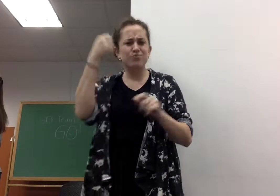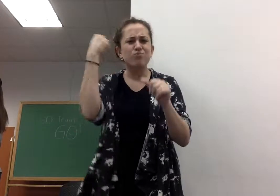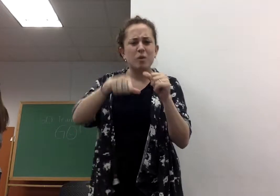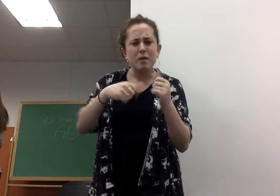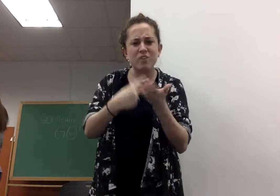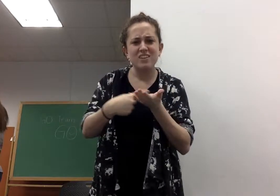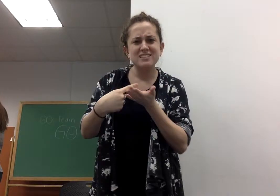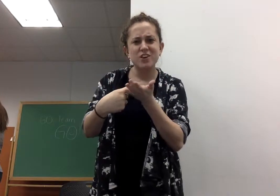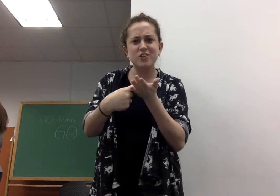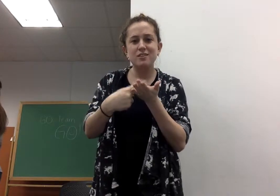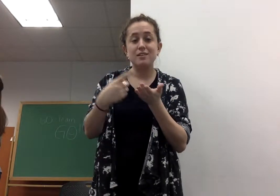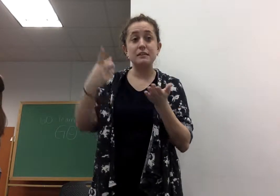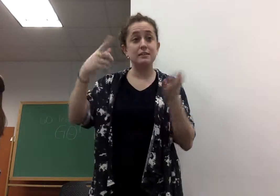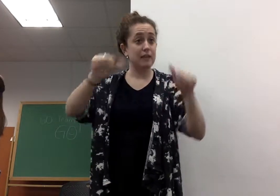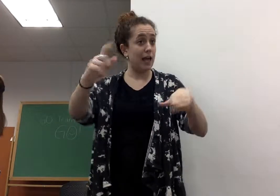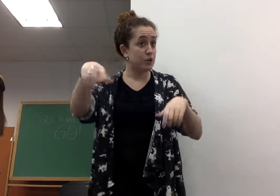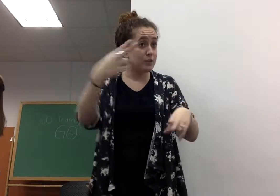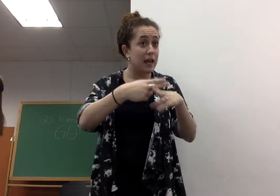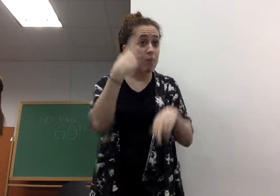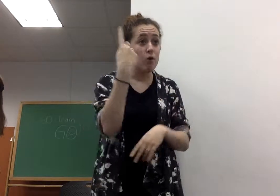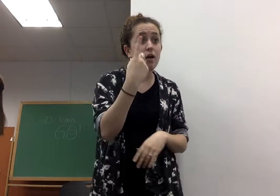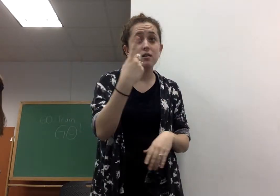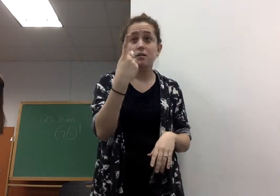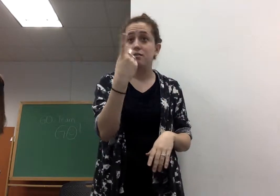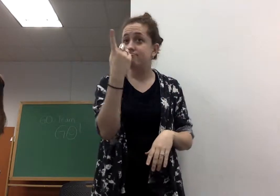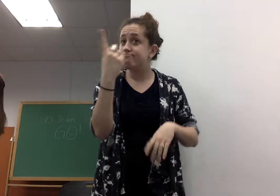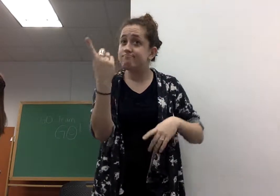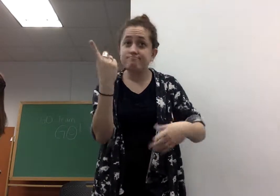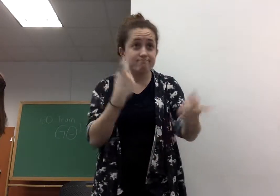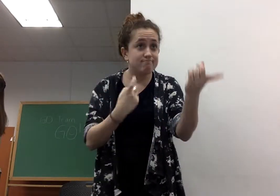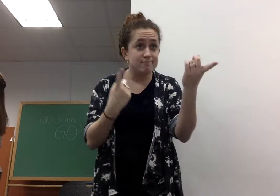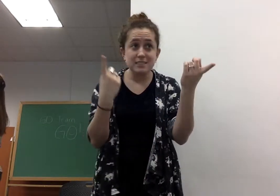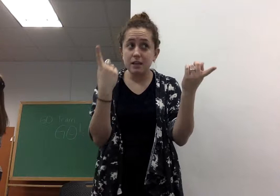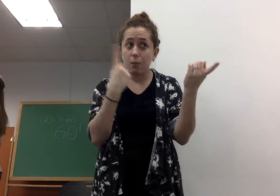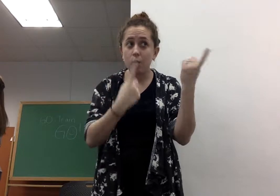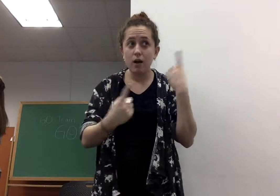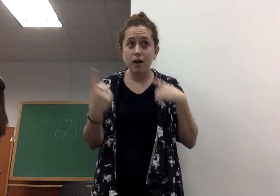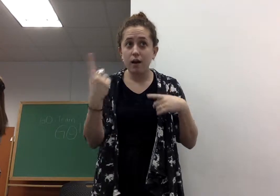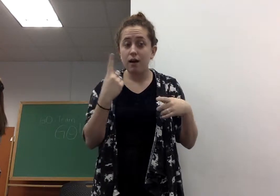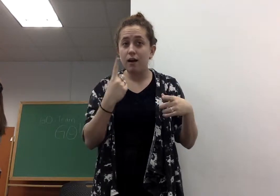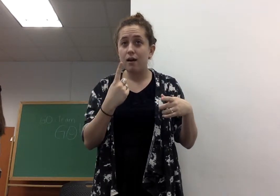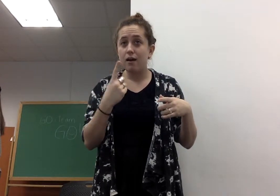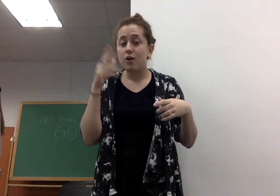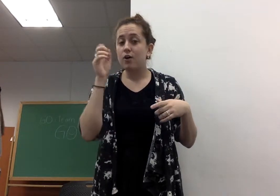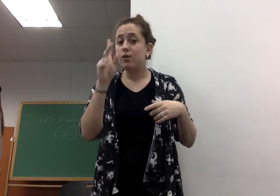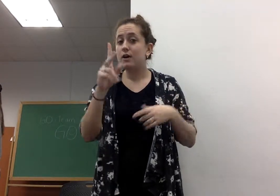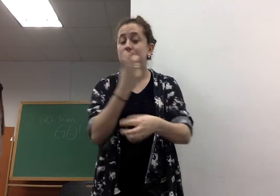name one for me? Can someone name one? Tiffany? Okay, the bone system allows for movement. Let's write some of these